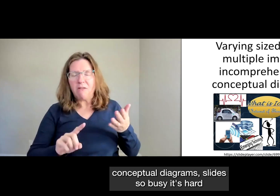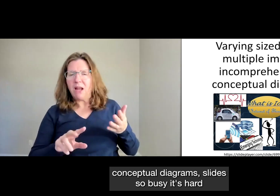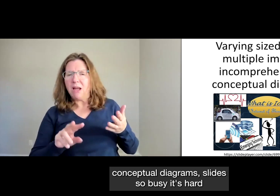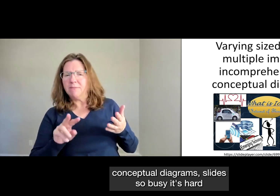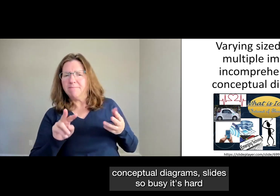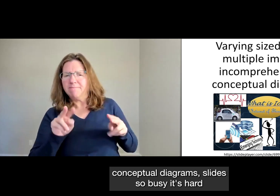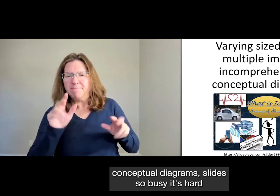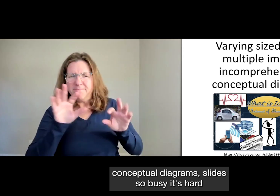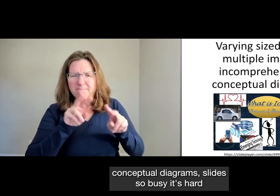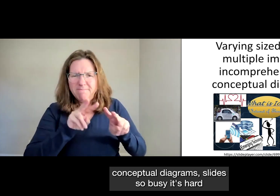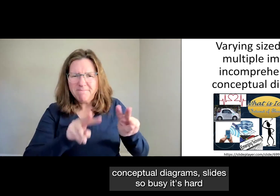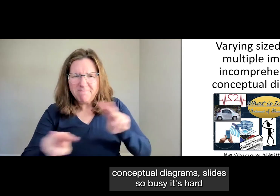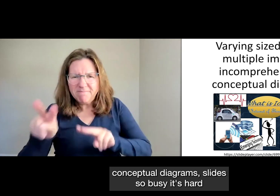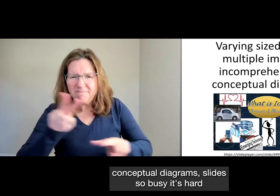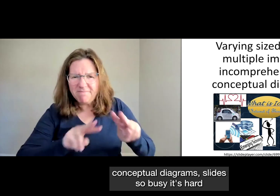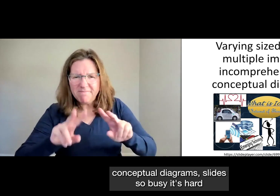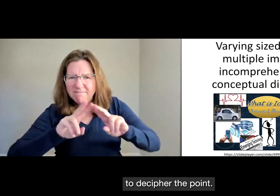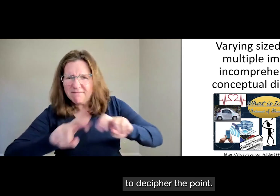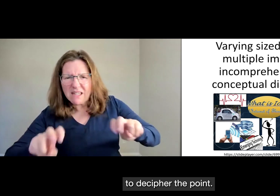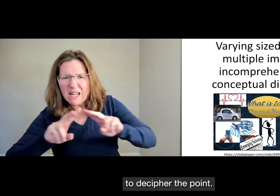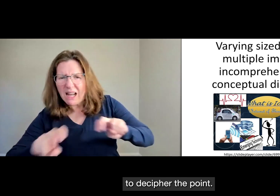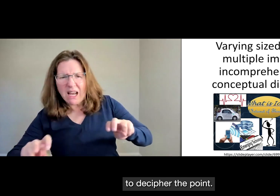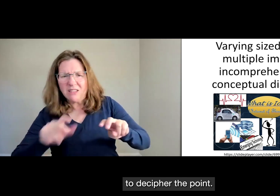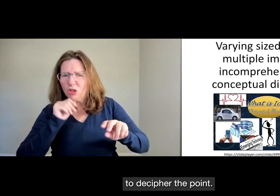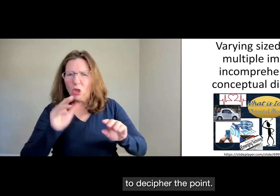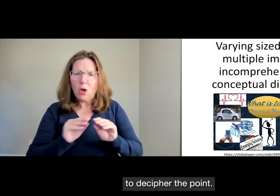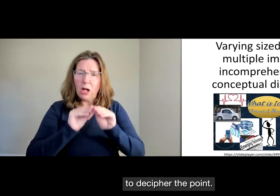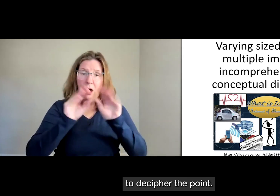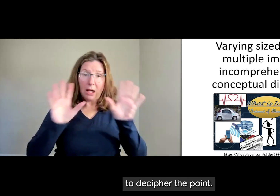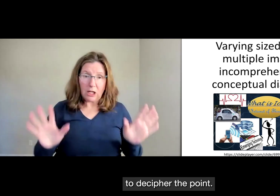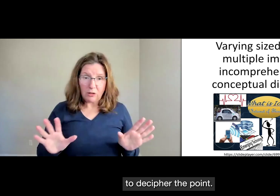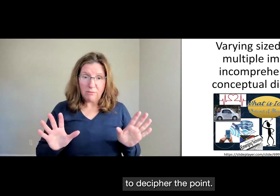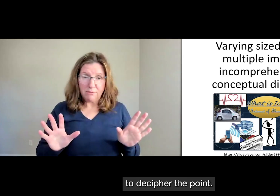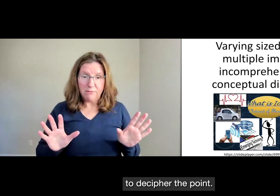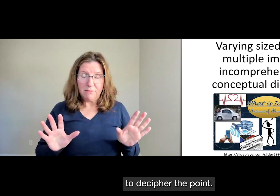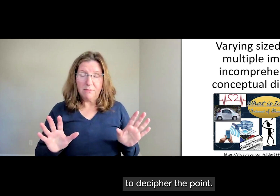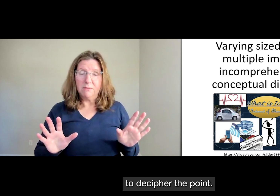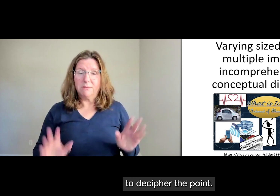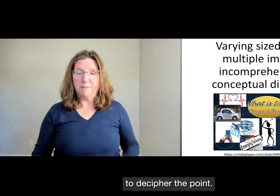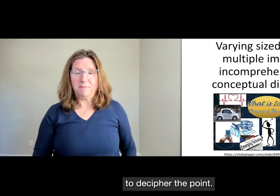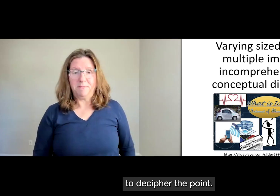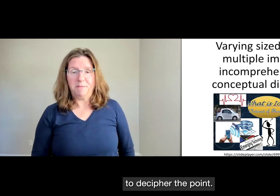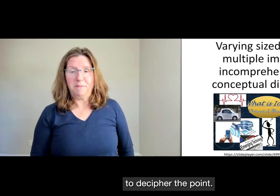diagrams, slides so busy it's hard to decipher the point.